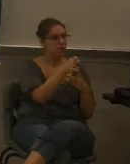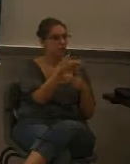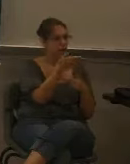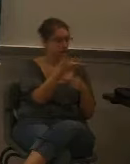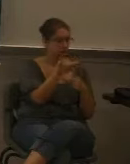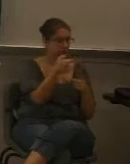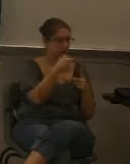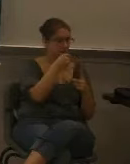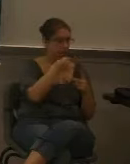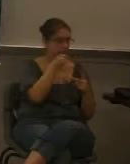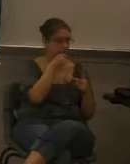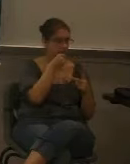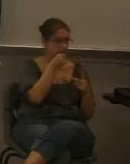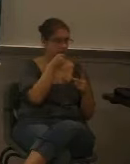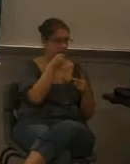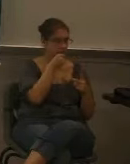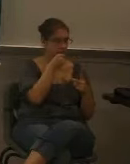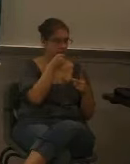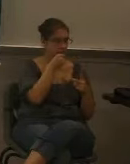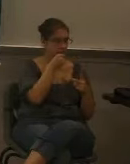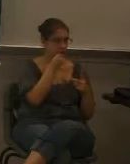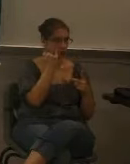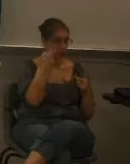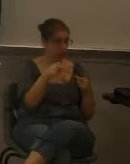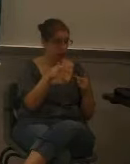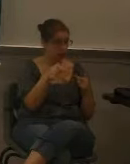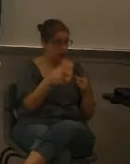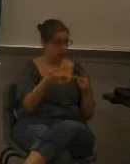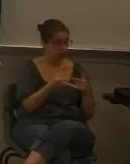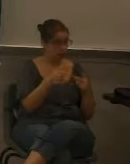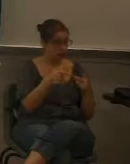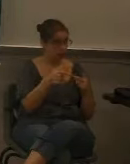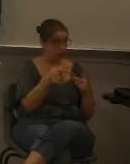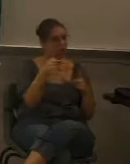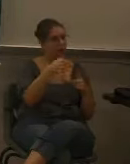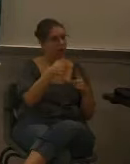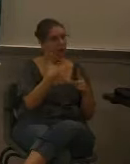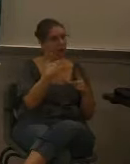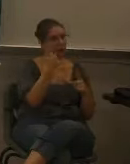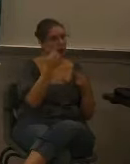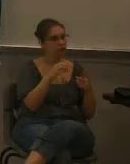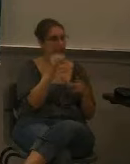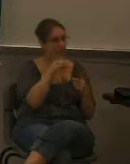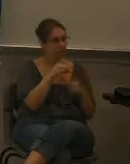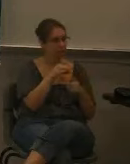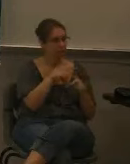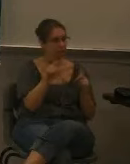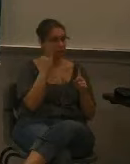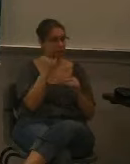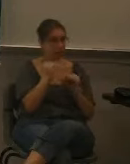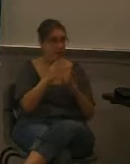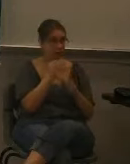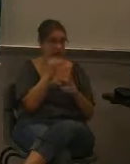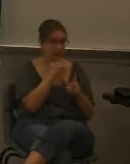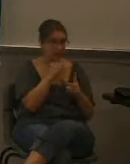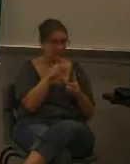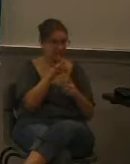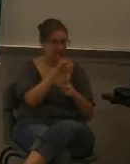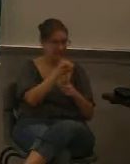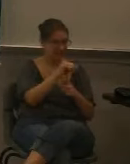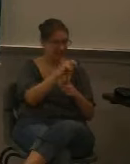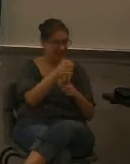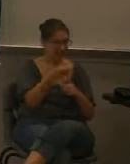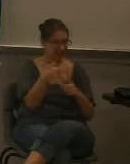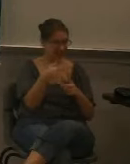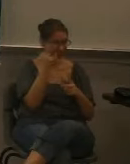activities, that the organism, that the shrimp that are eating the fine material can eat. But if nobody eats the fine material, if